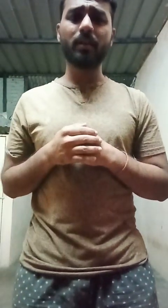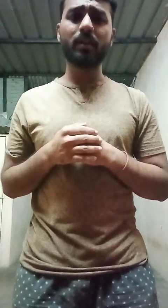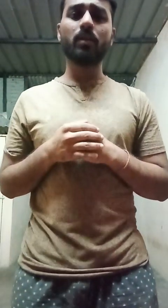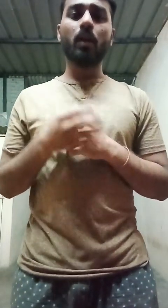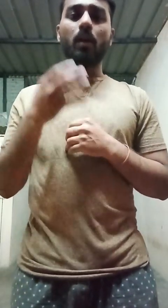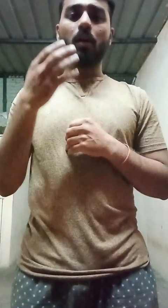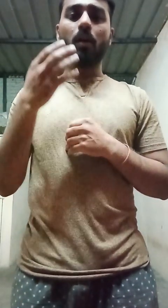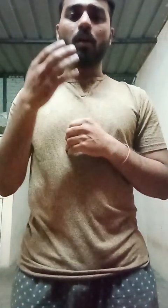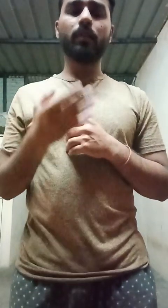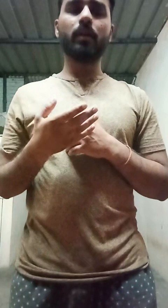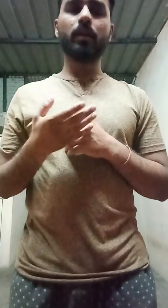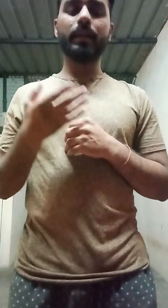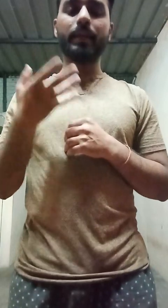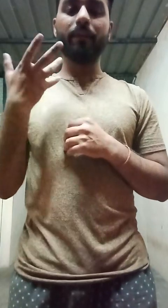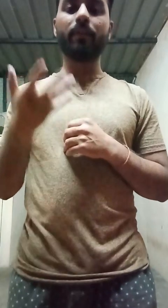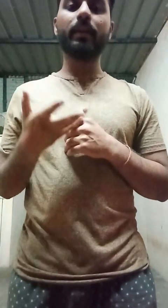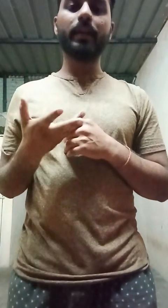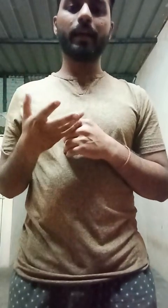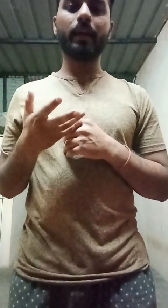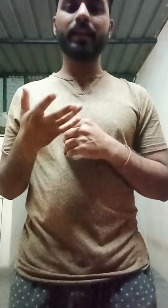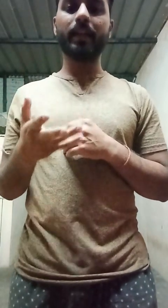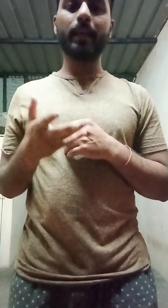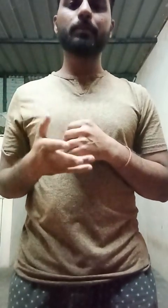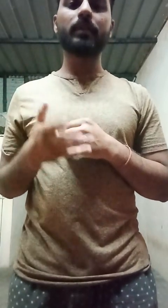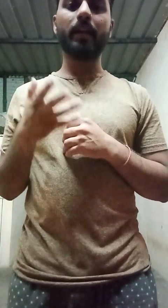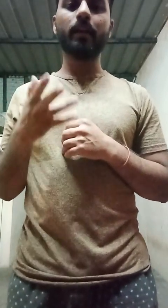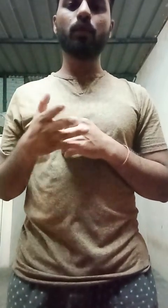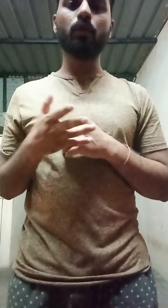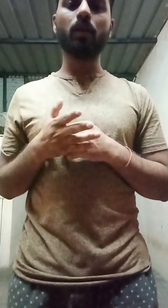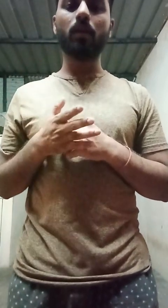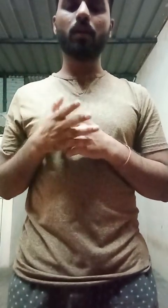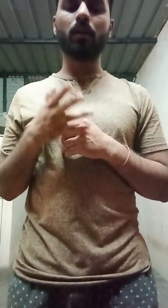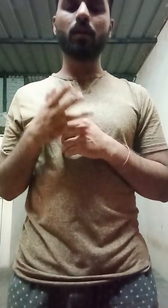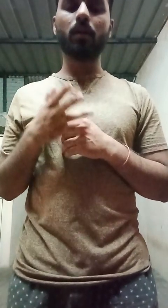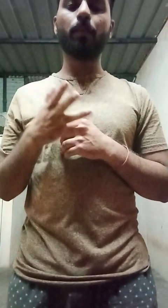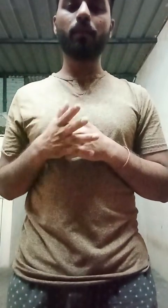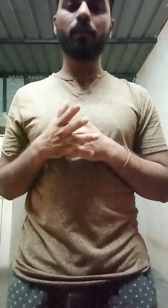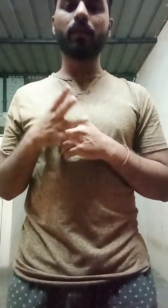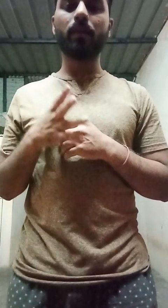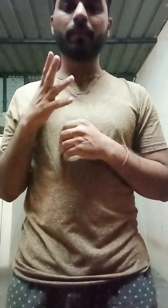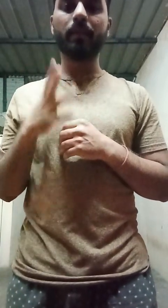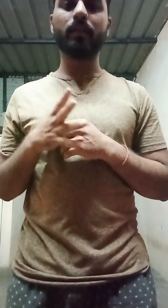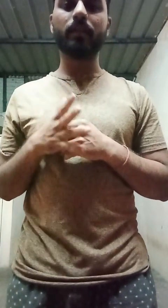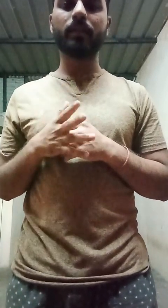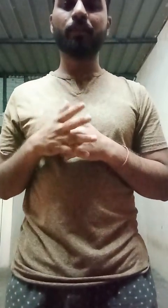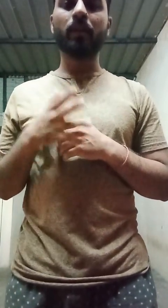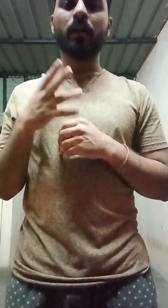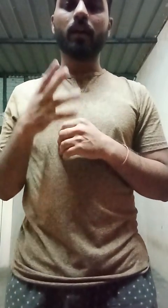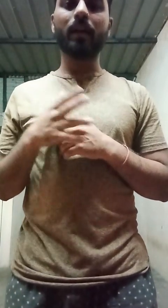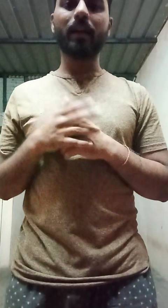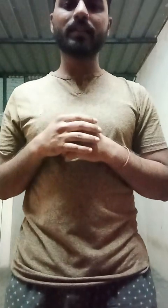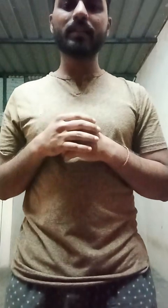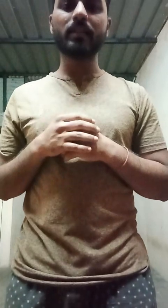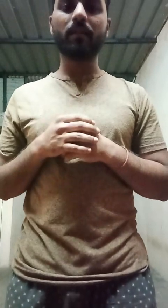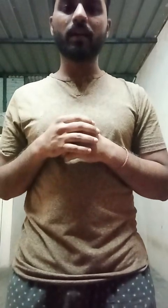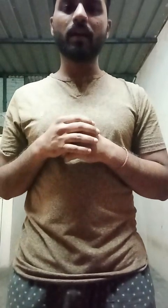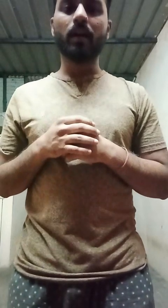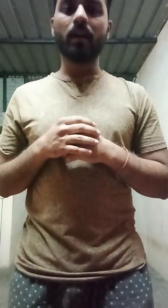variables of different data types and a group of methods. A class in Java